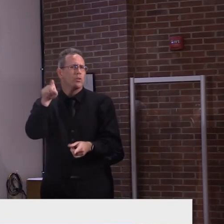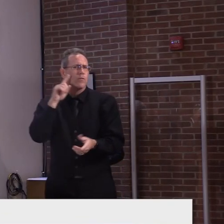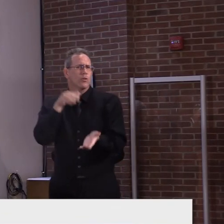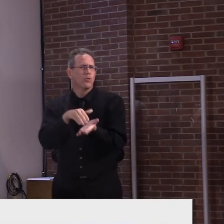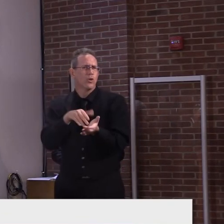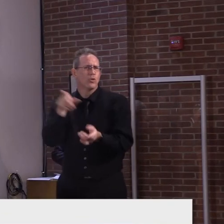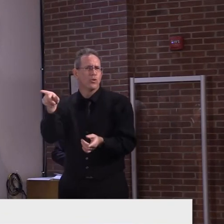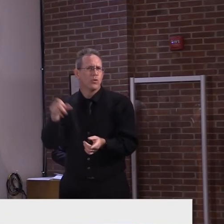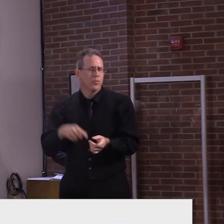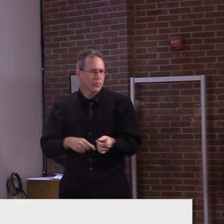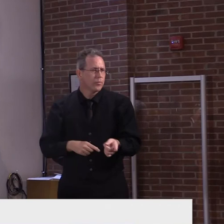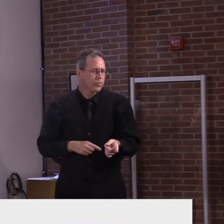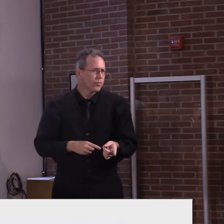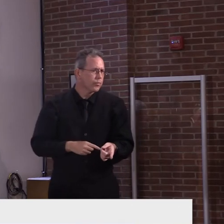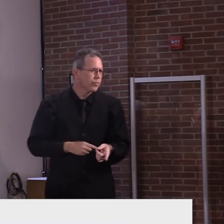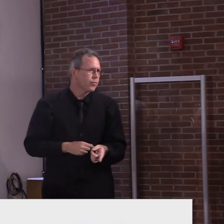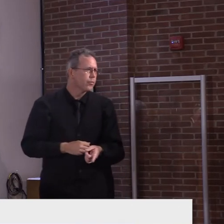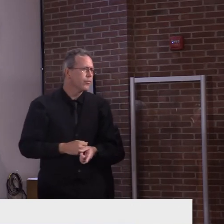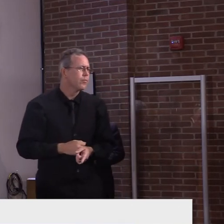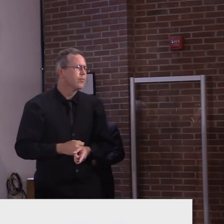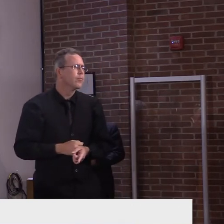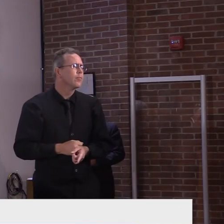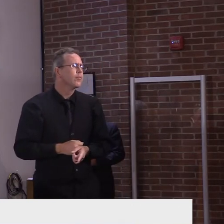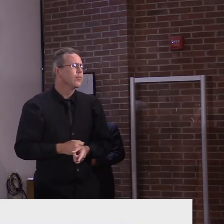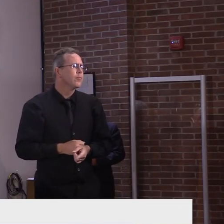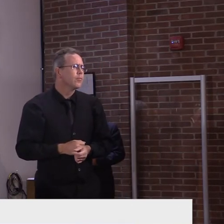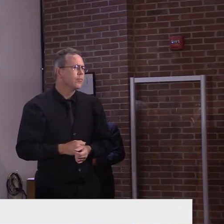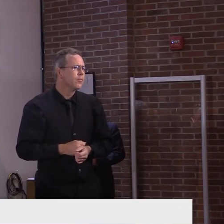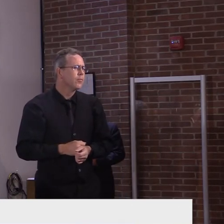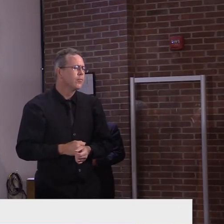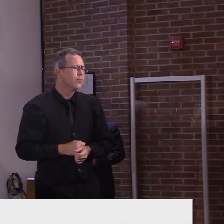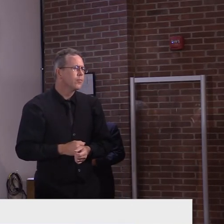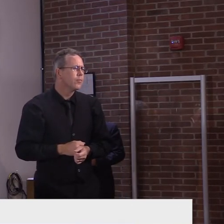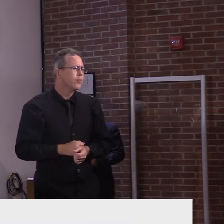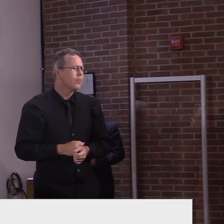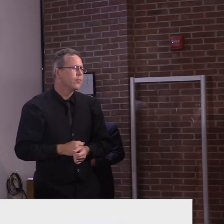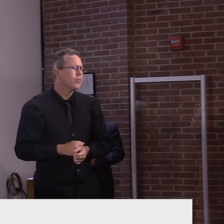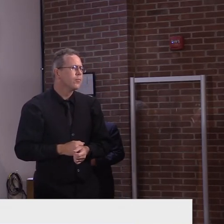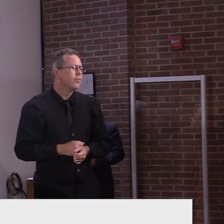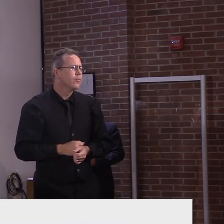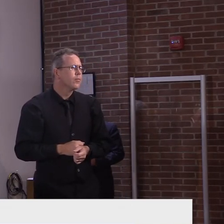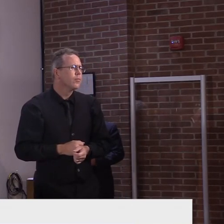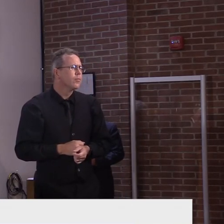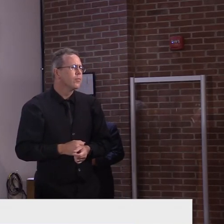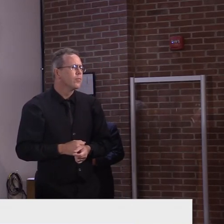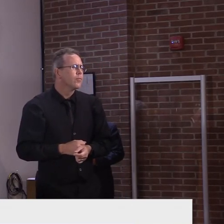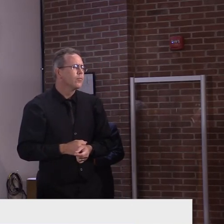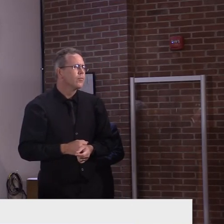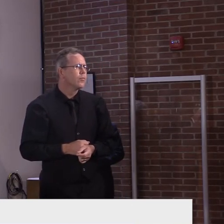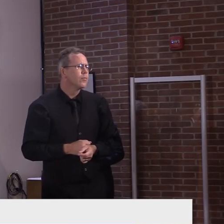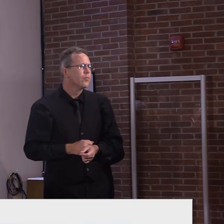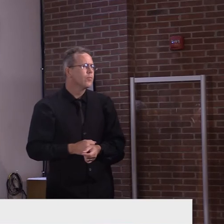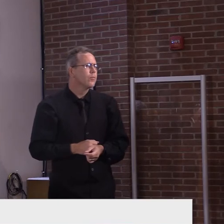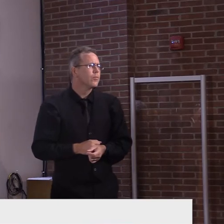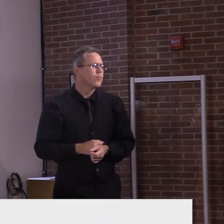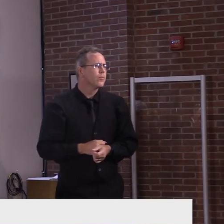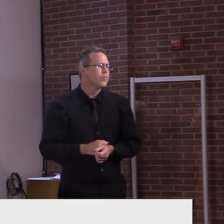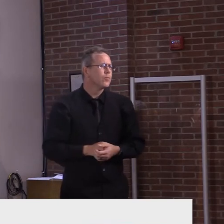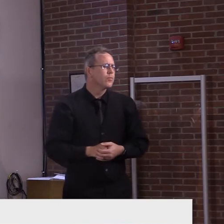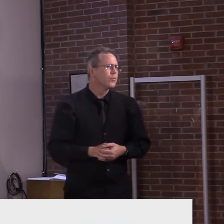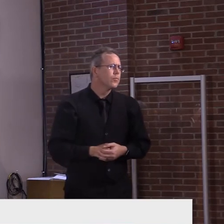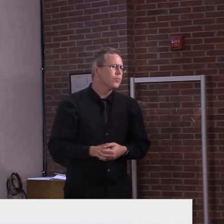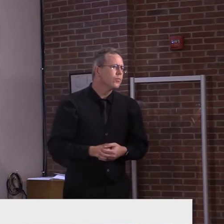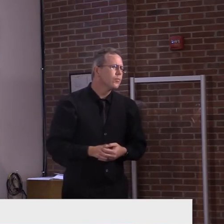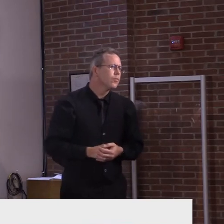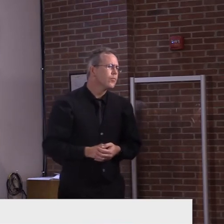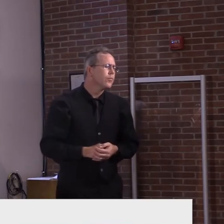heard from a few school administration officials and experts expressing concern about the delay in reporting data